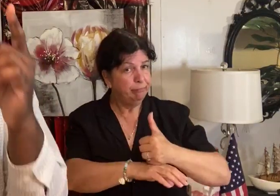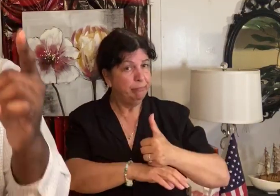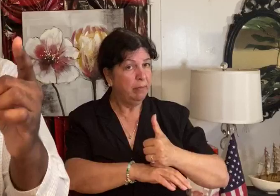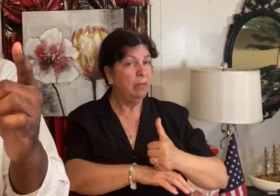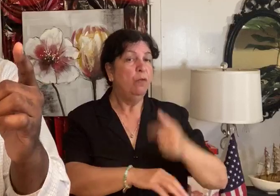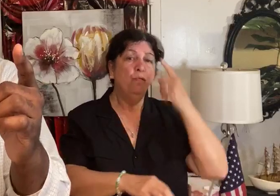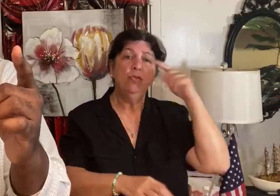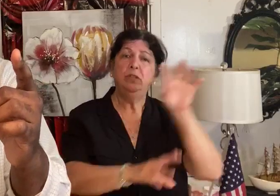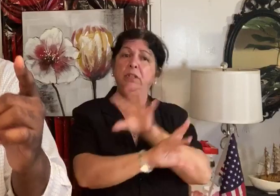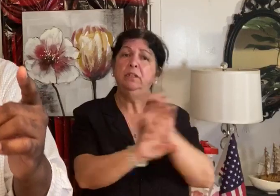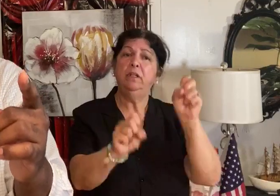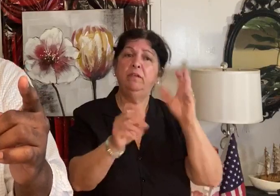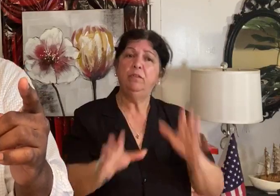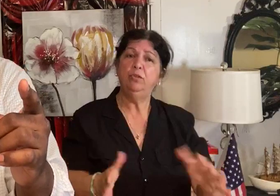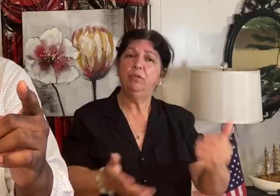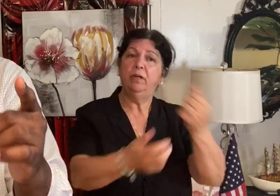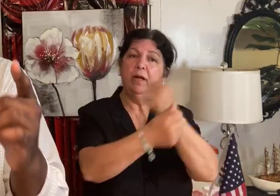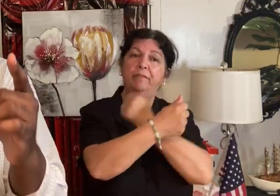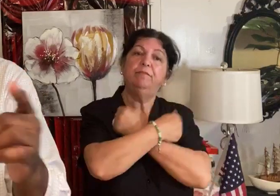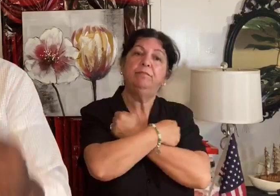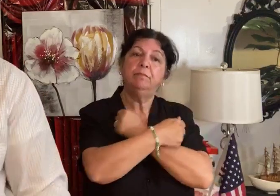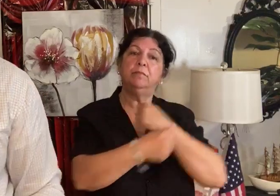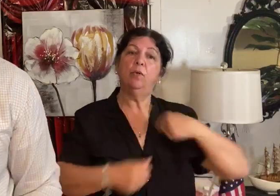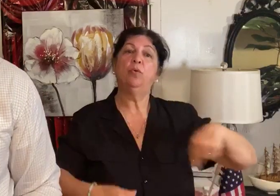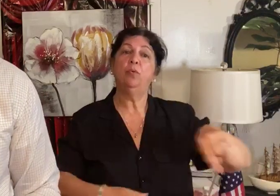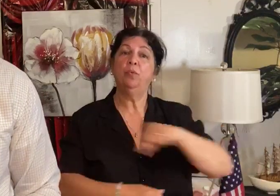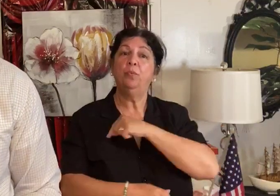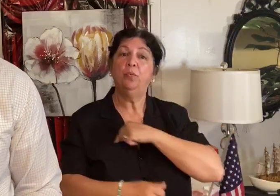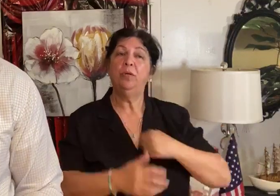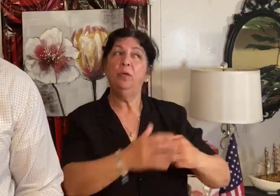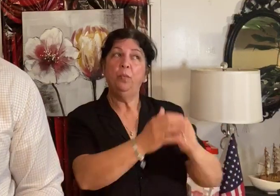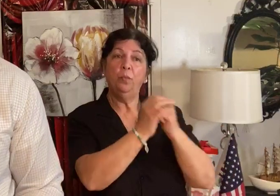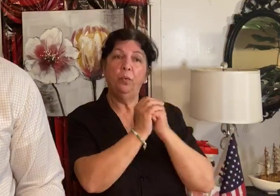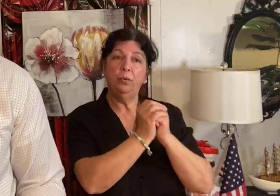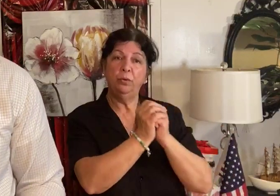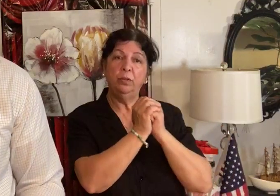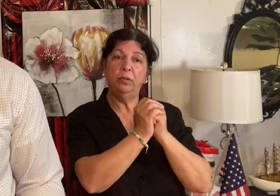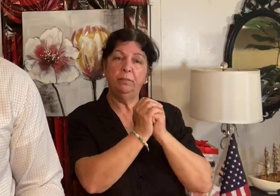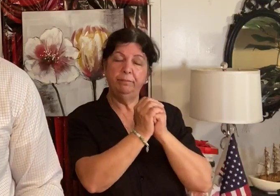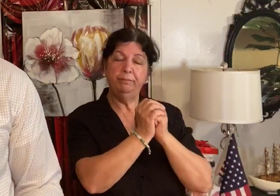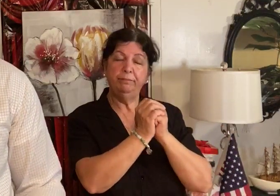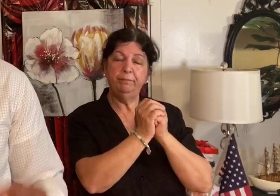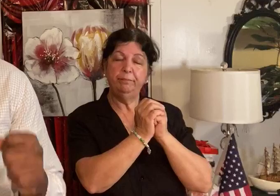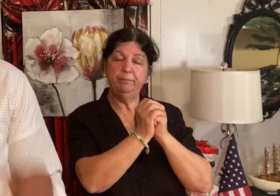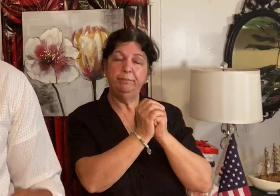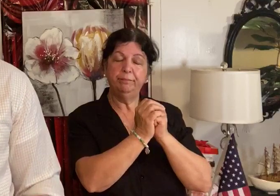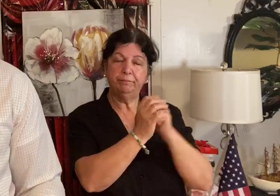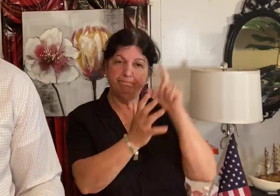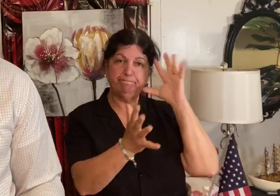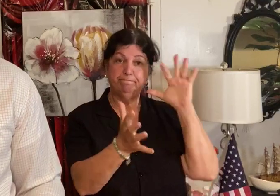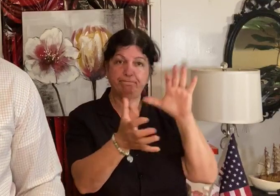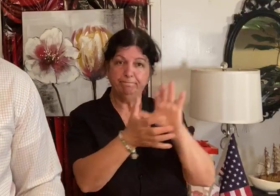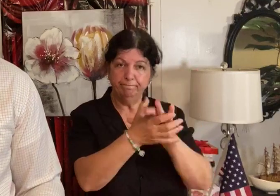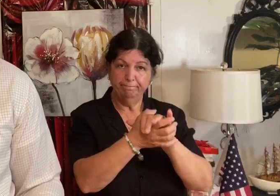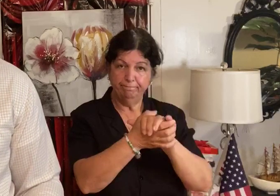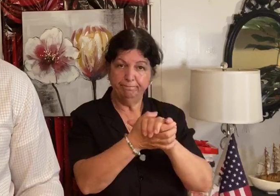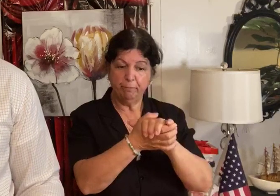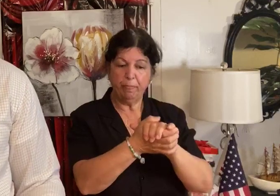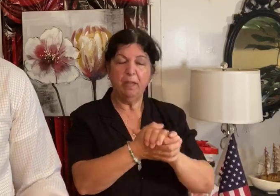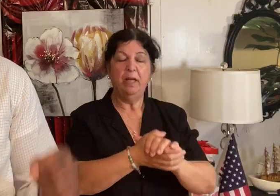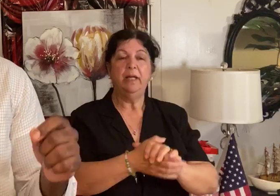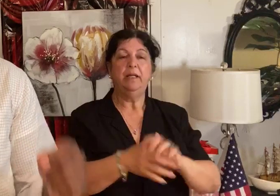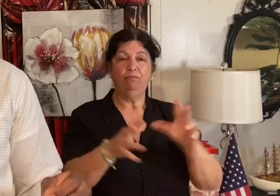the Savior who you love, who we worship and believe in. And so we stand up for Jesus. Let's sing